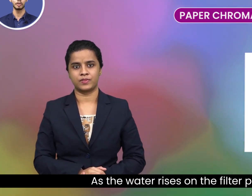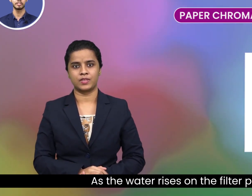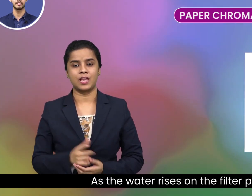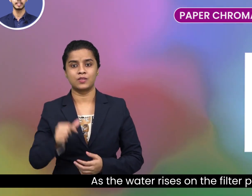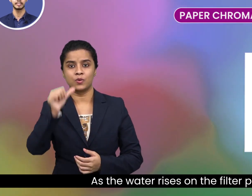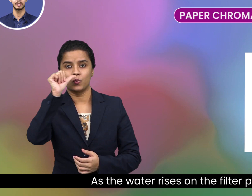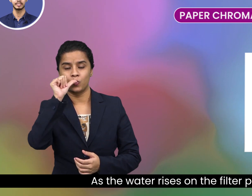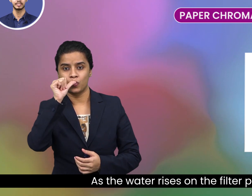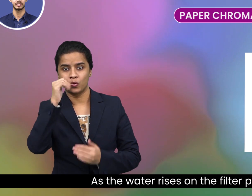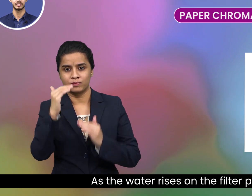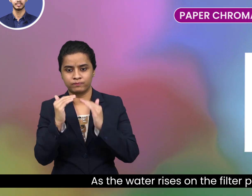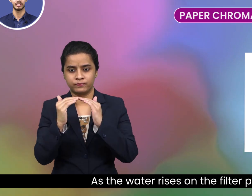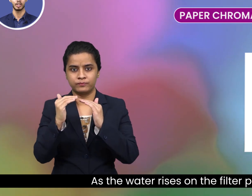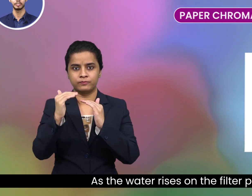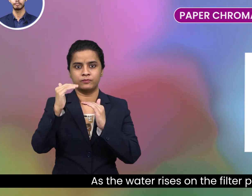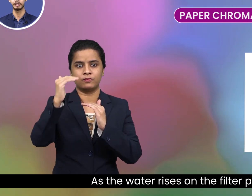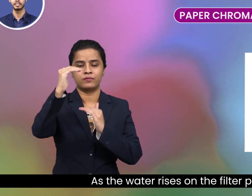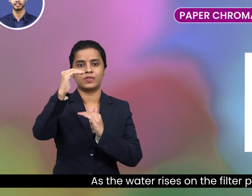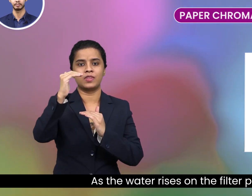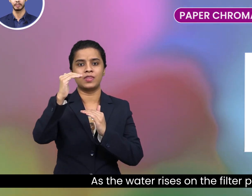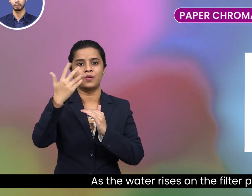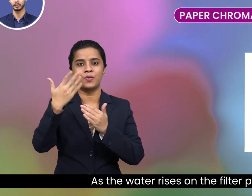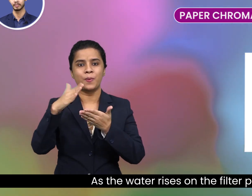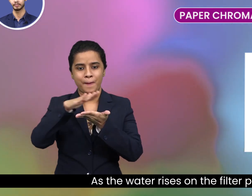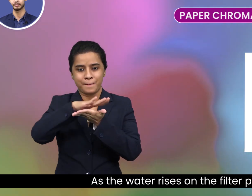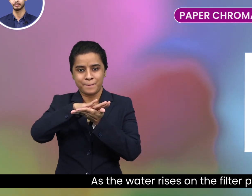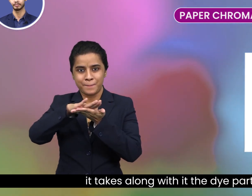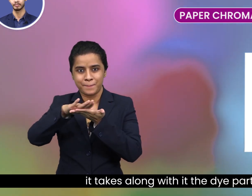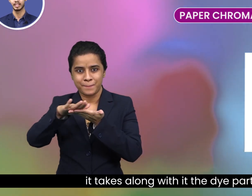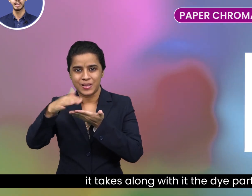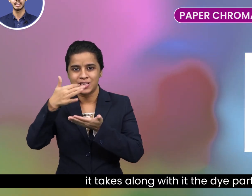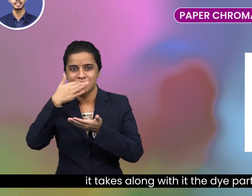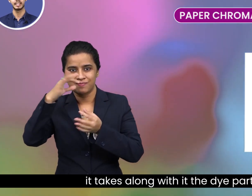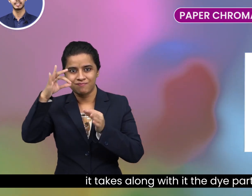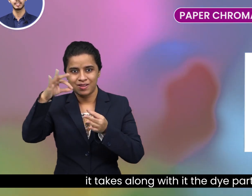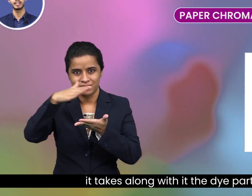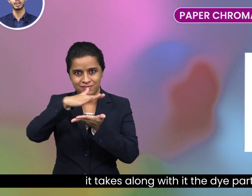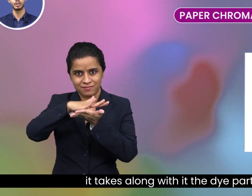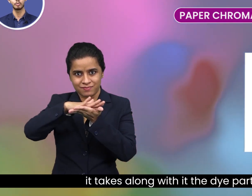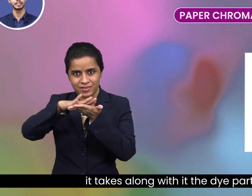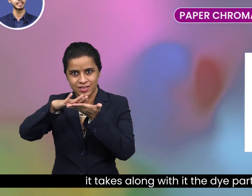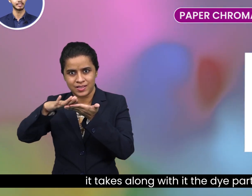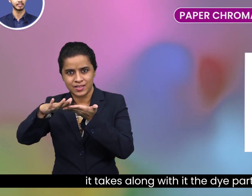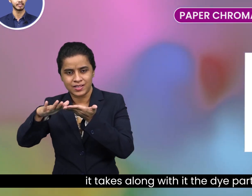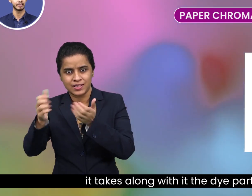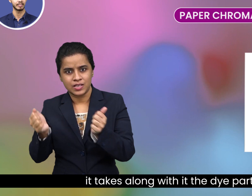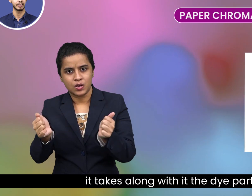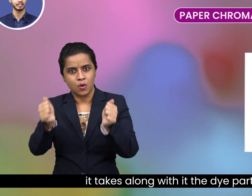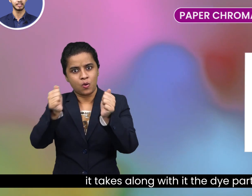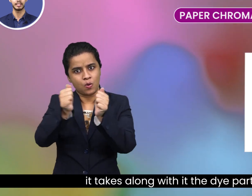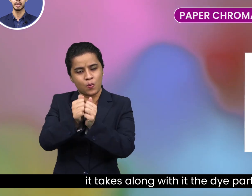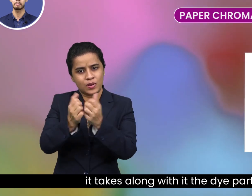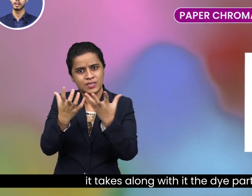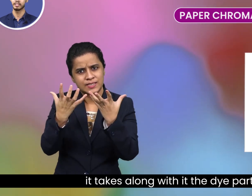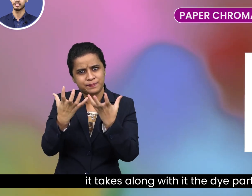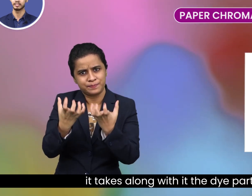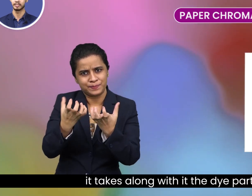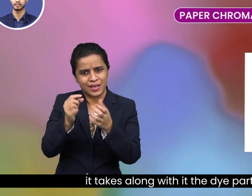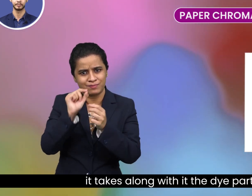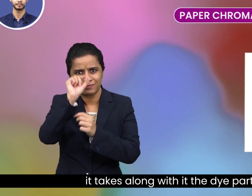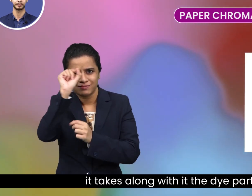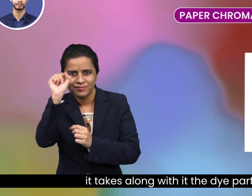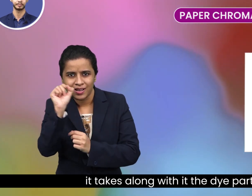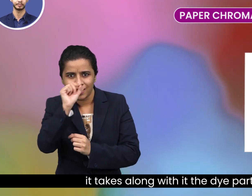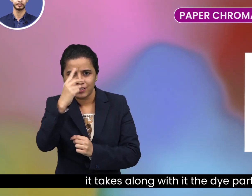As the water rises on the filter paper, it takes along with it the dye